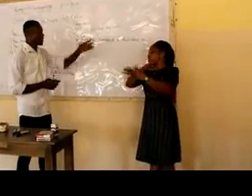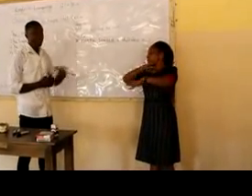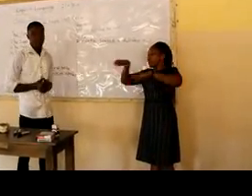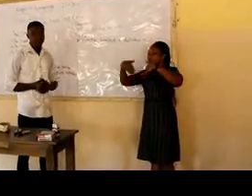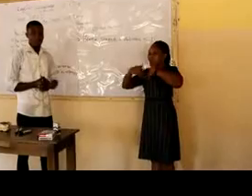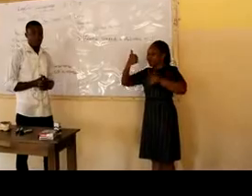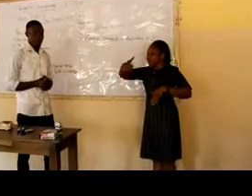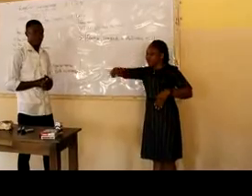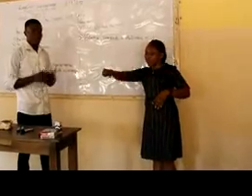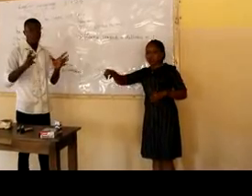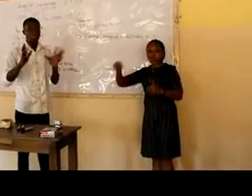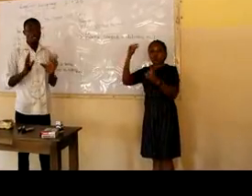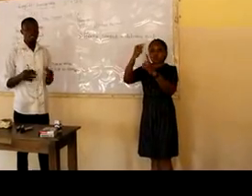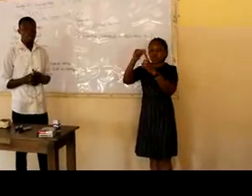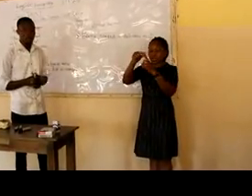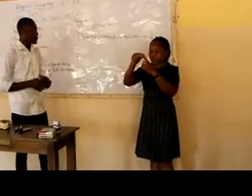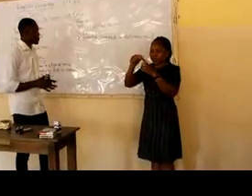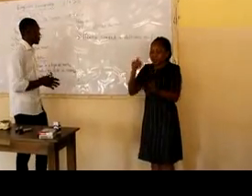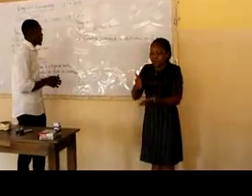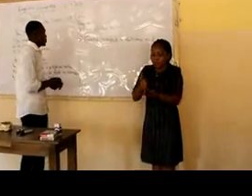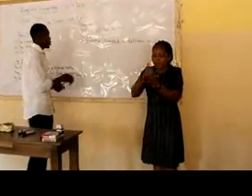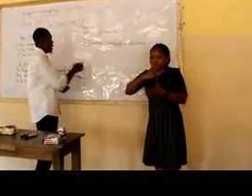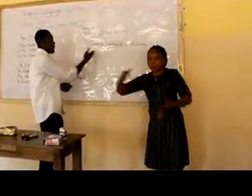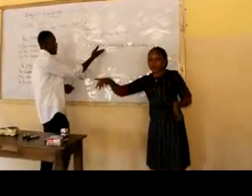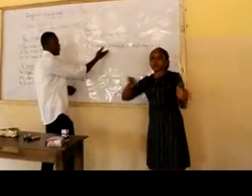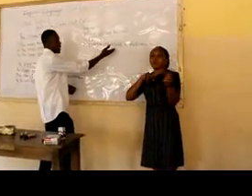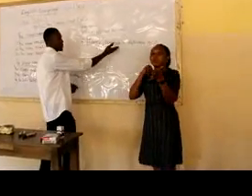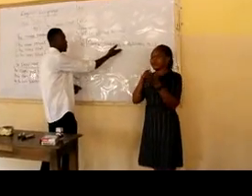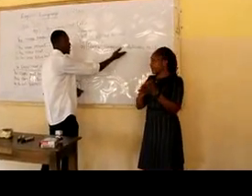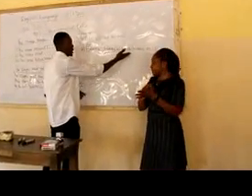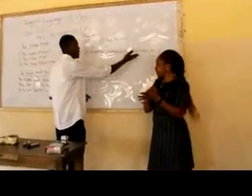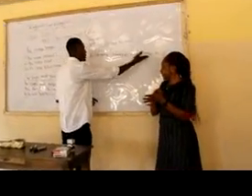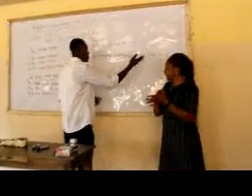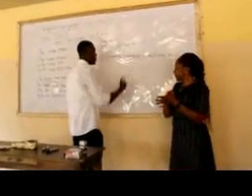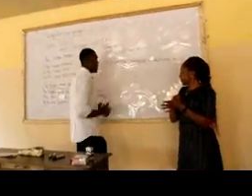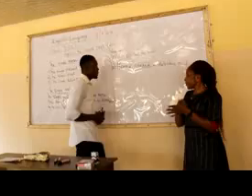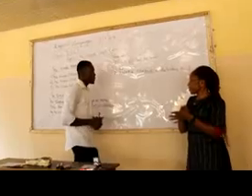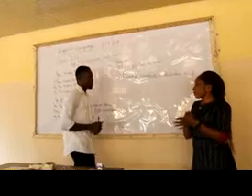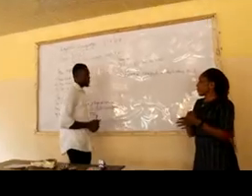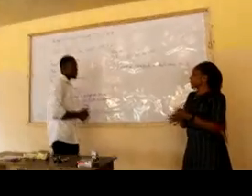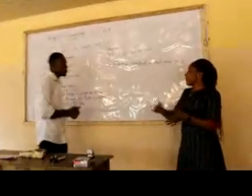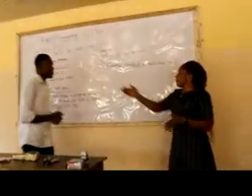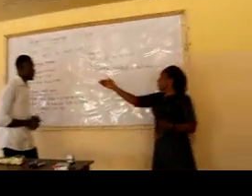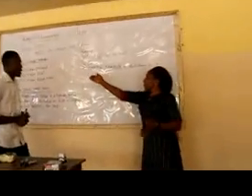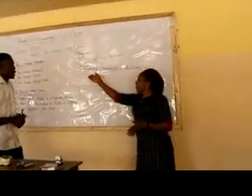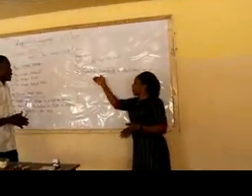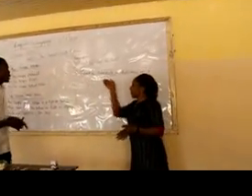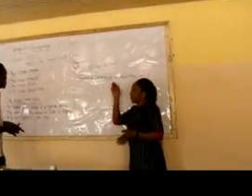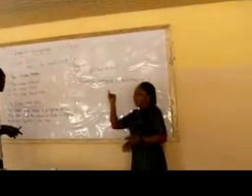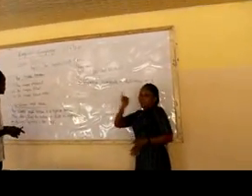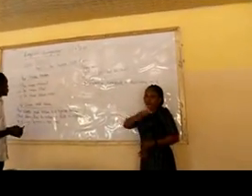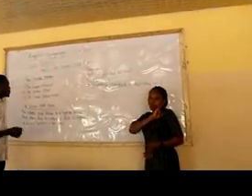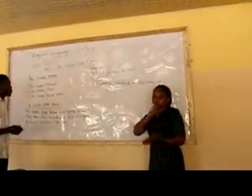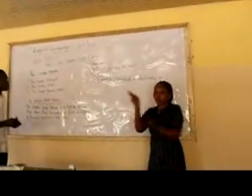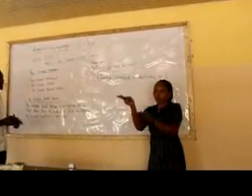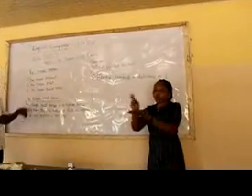a sentence. It normally stands alone. So we have Ifeoma cooked a delicious meal. So